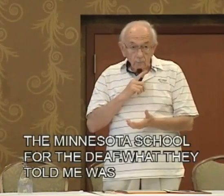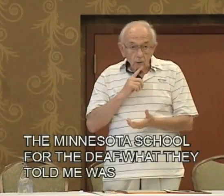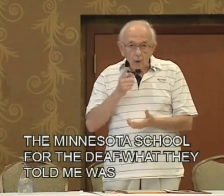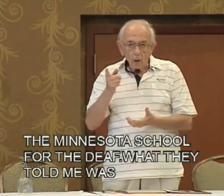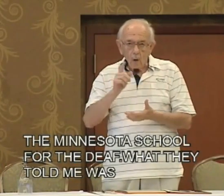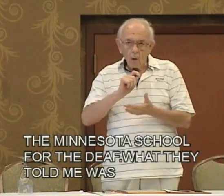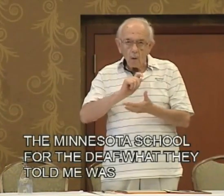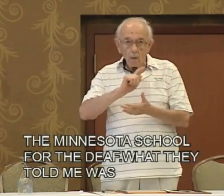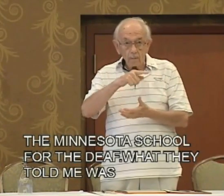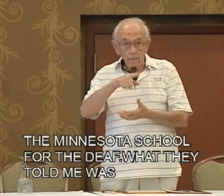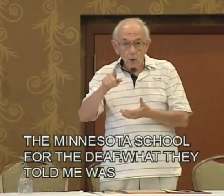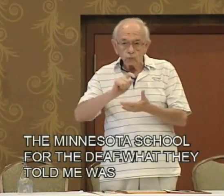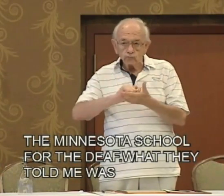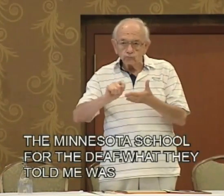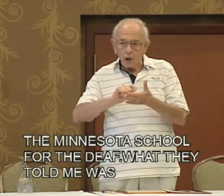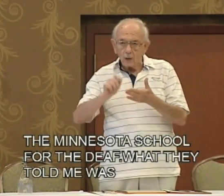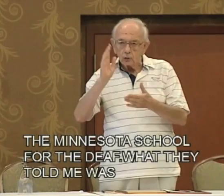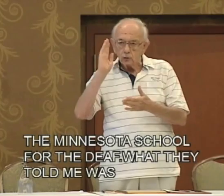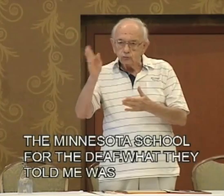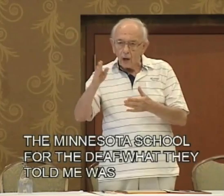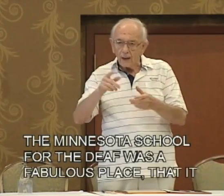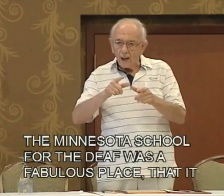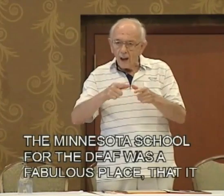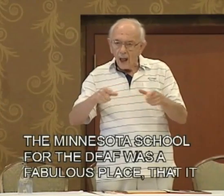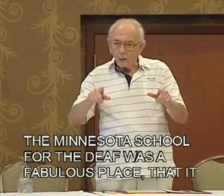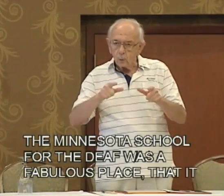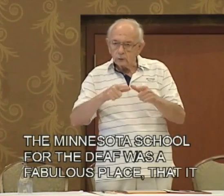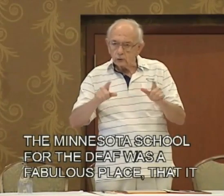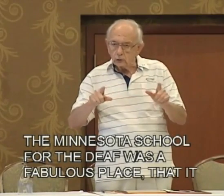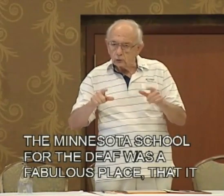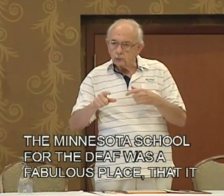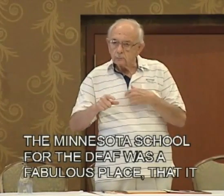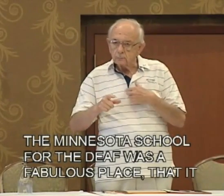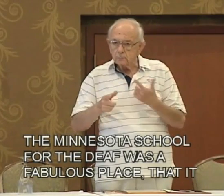Minnesota School for the Deaf was a fabulous place that was a wonderful place and they said